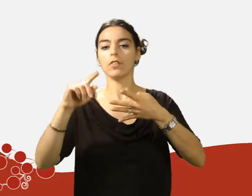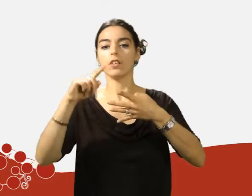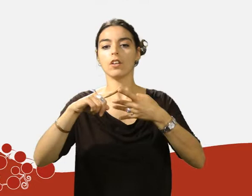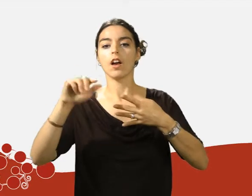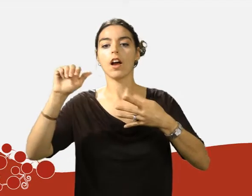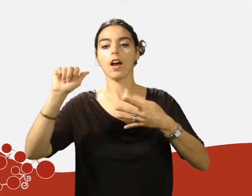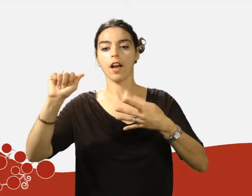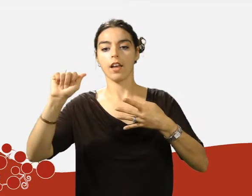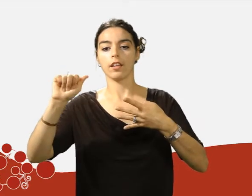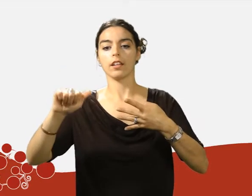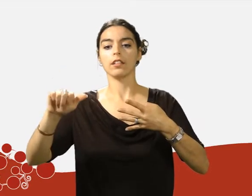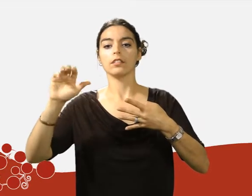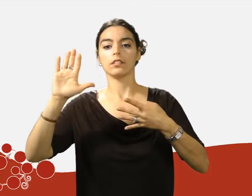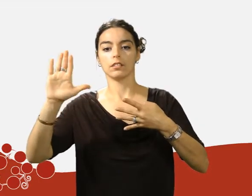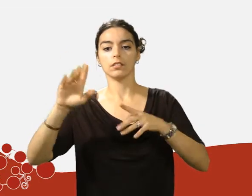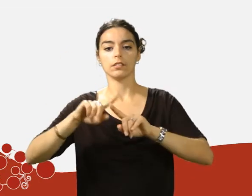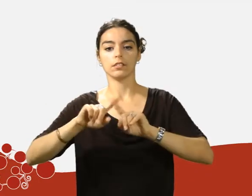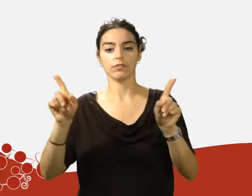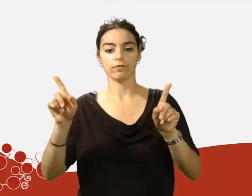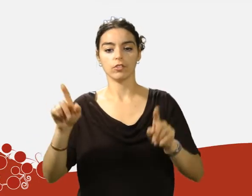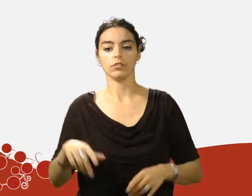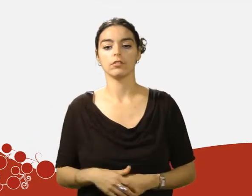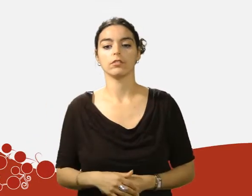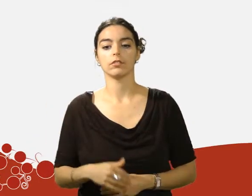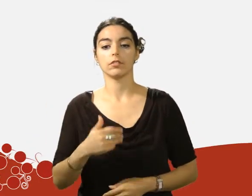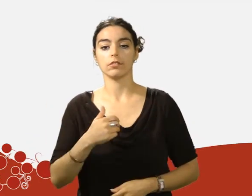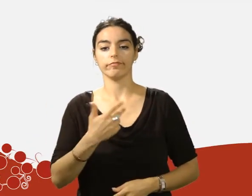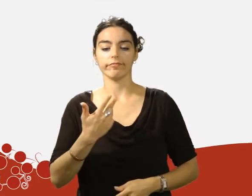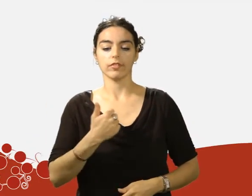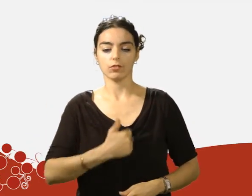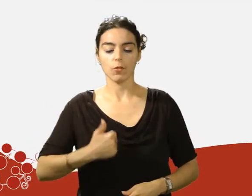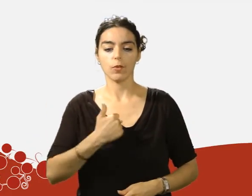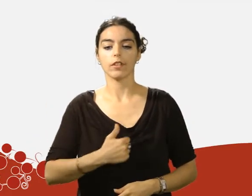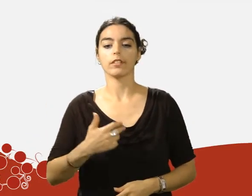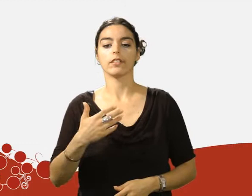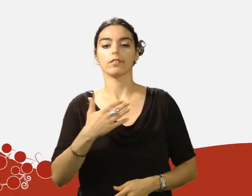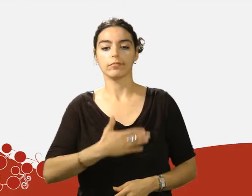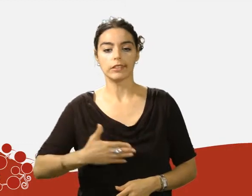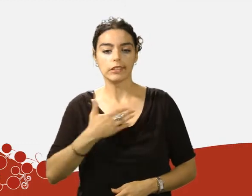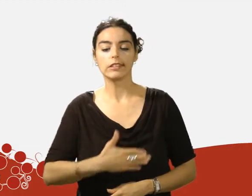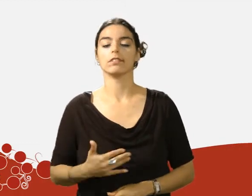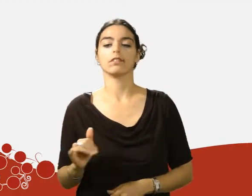4 parameters are the same. Just by changing the hand shape, you change the meaning of the sign.